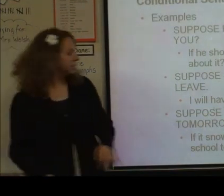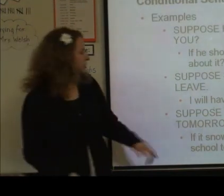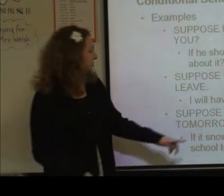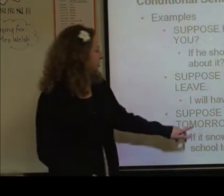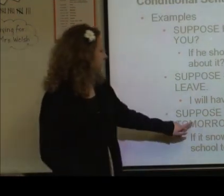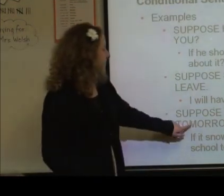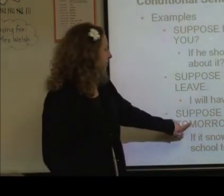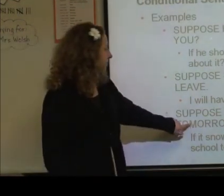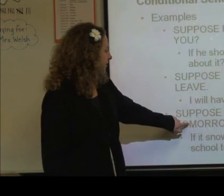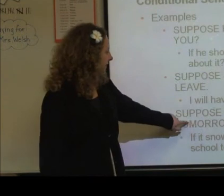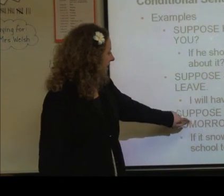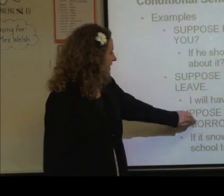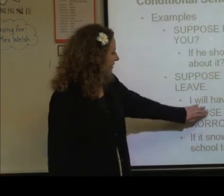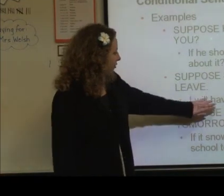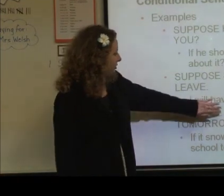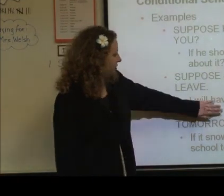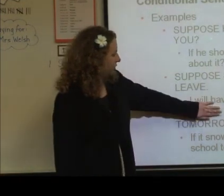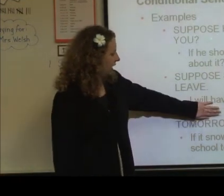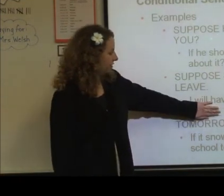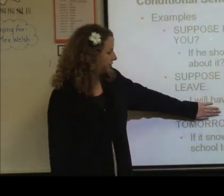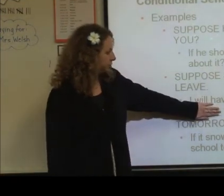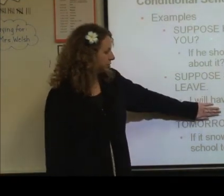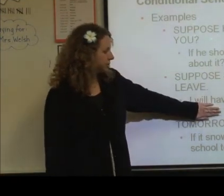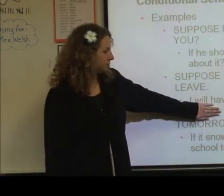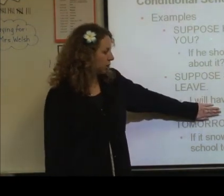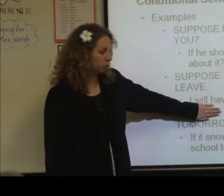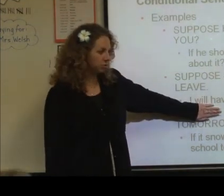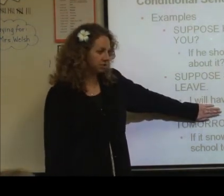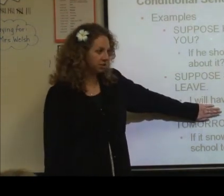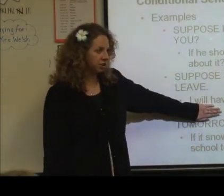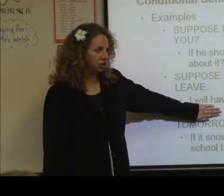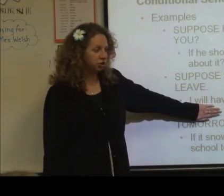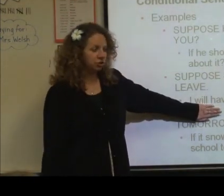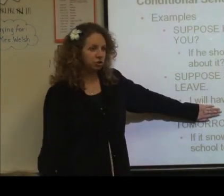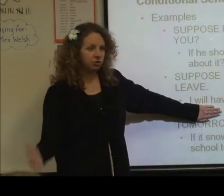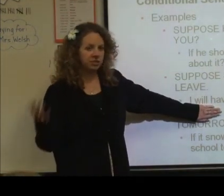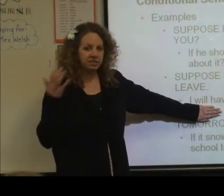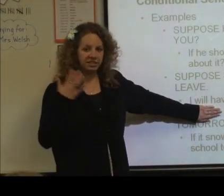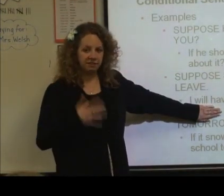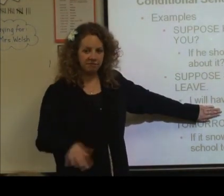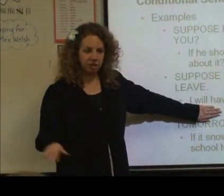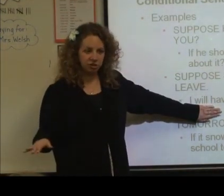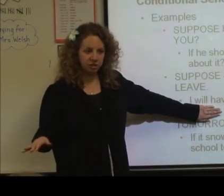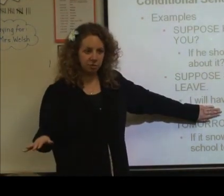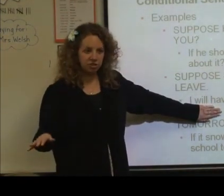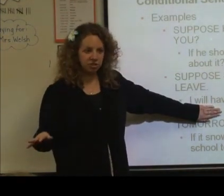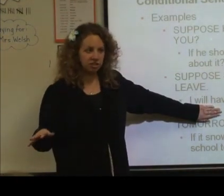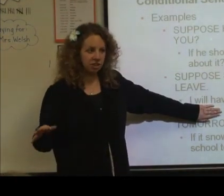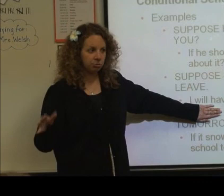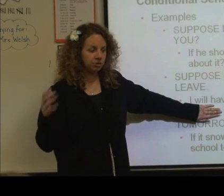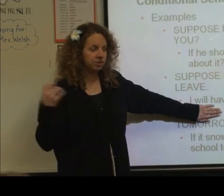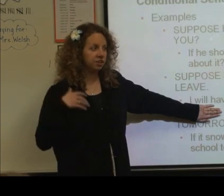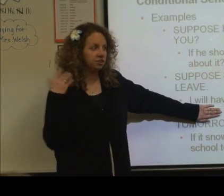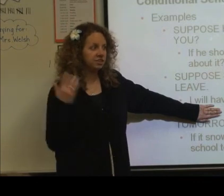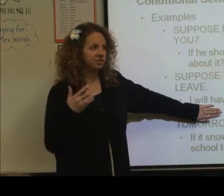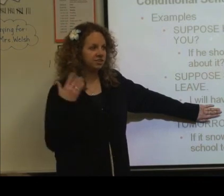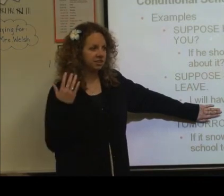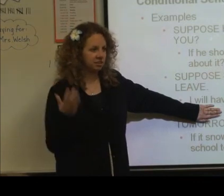let's do this one. Okay, if you just took off this word suppose, you can do it with the same facial expressions and you will still understand that it's a